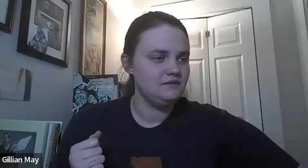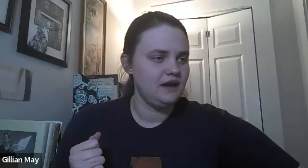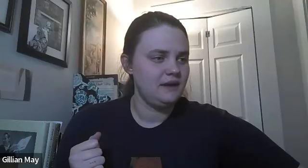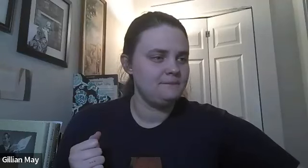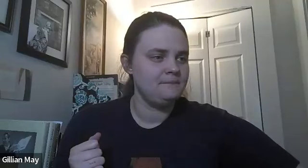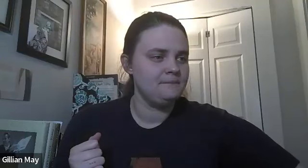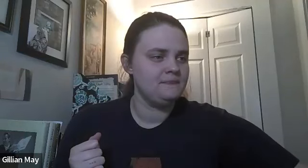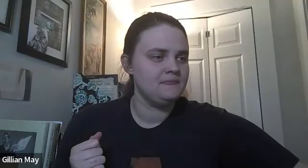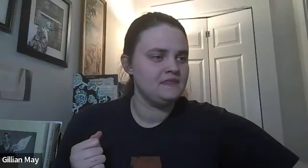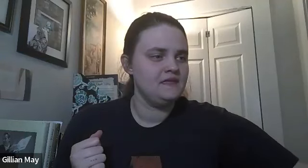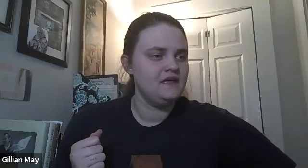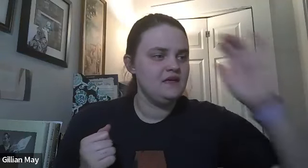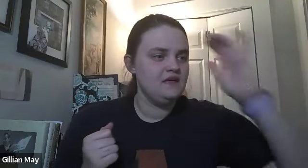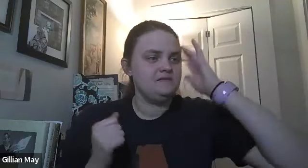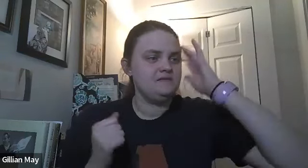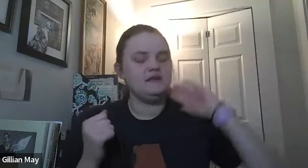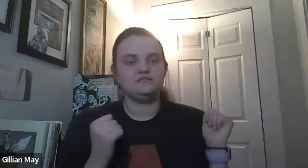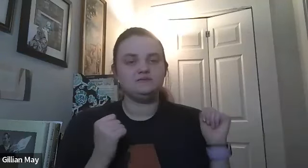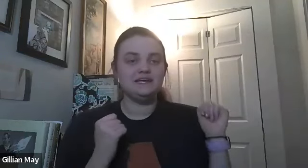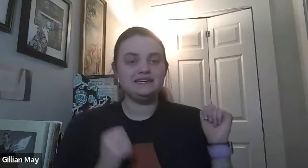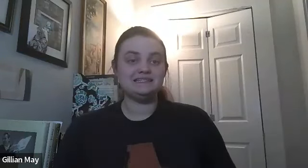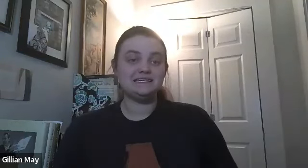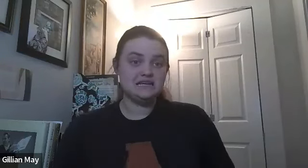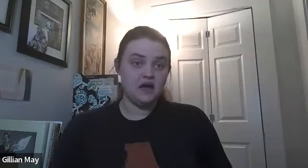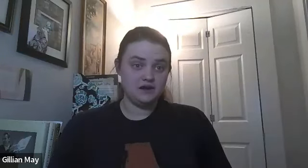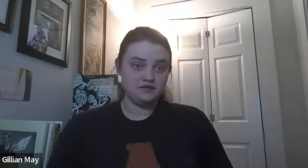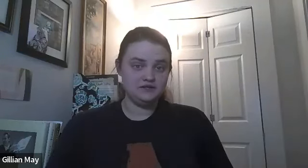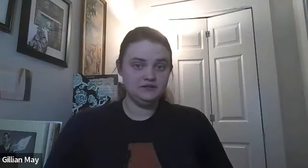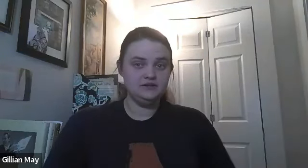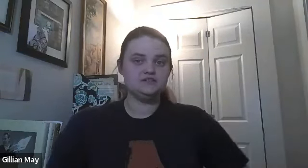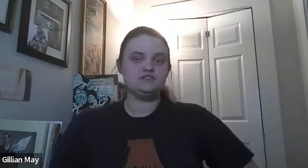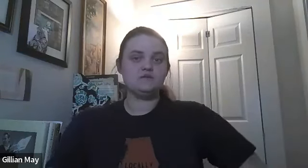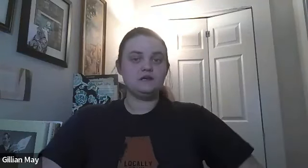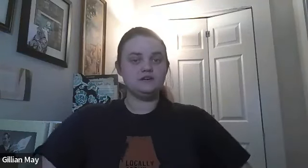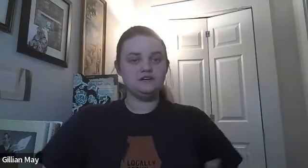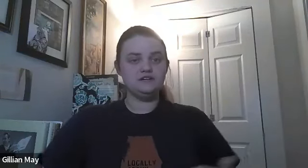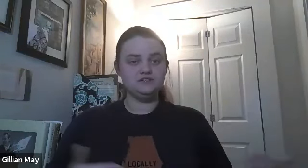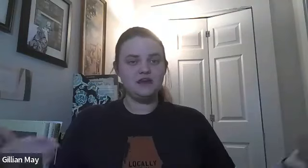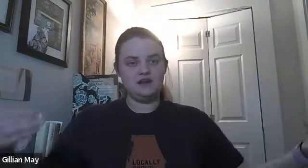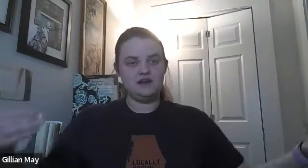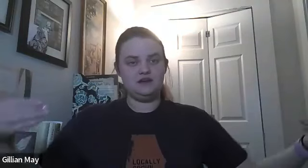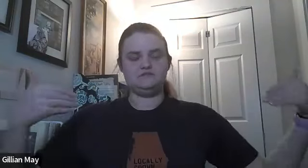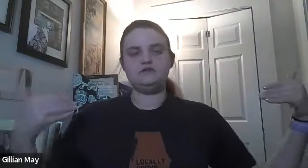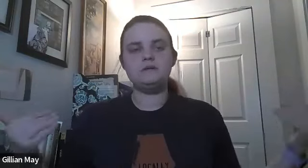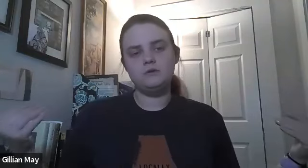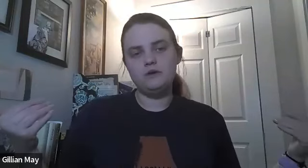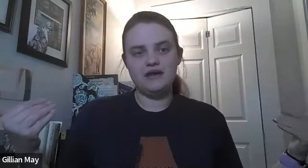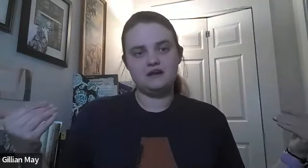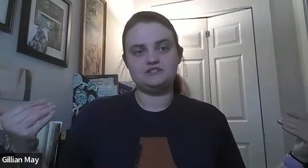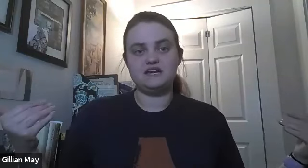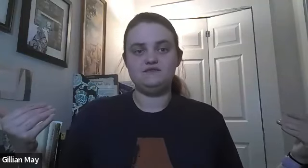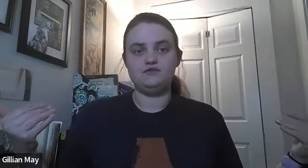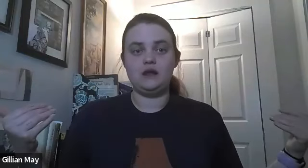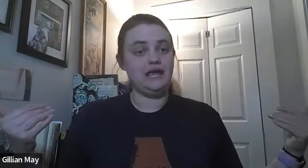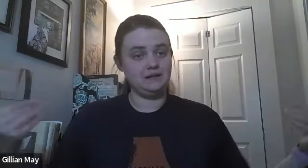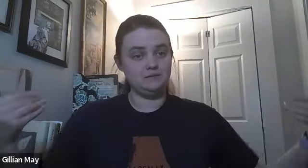Okay. The next one is tired. So the way you're going to do tired is if you remember how we had our sign for animal,